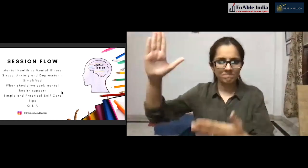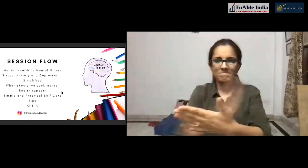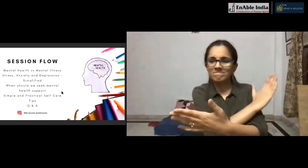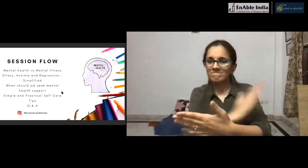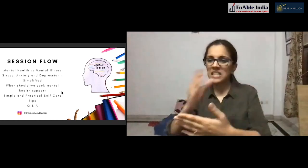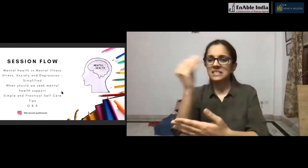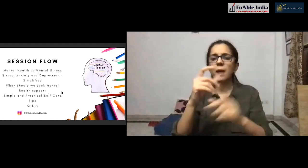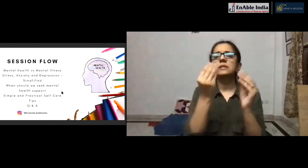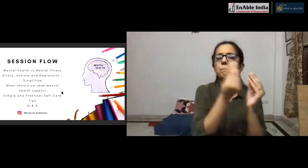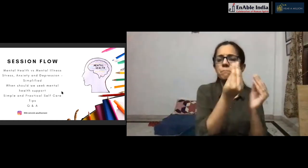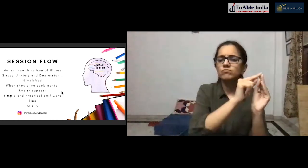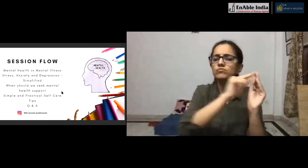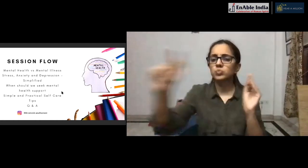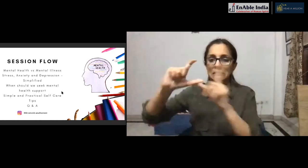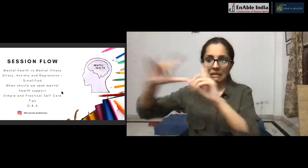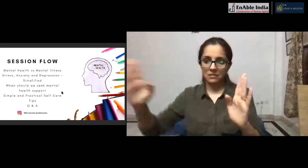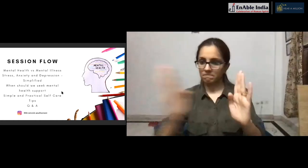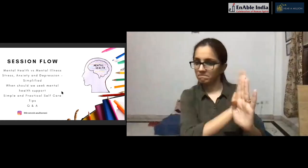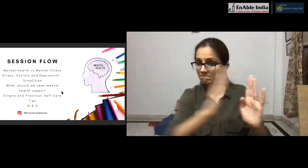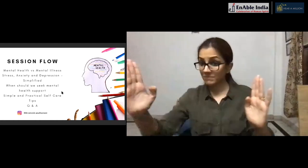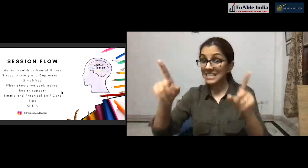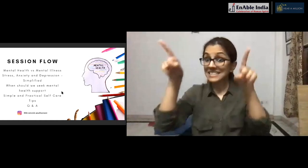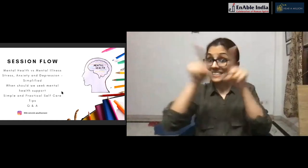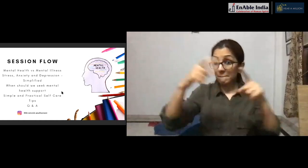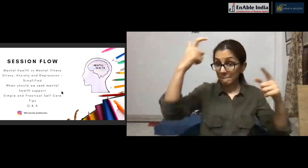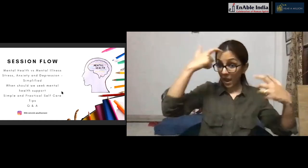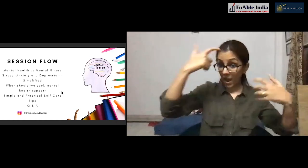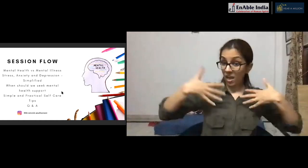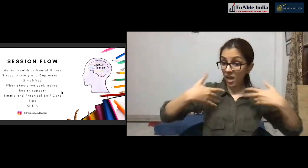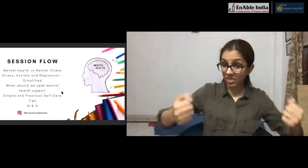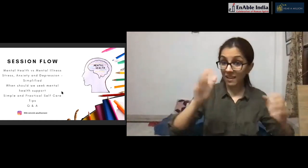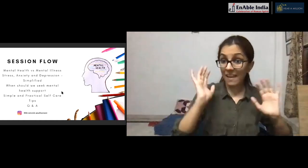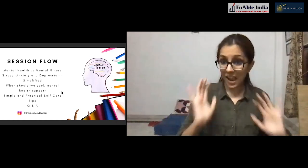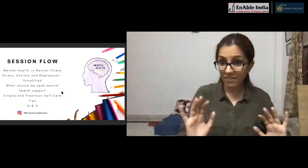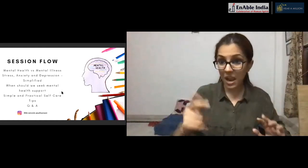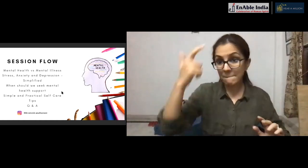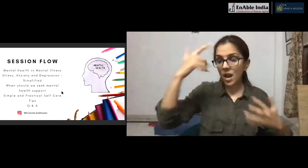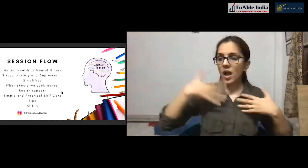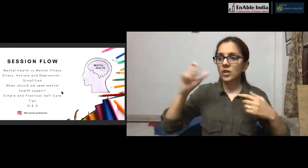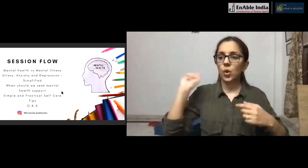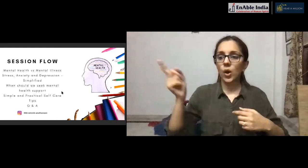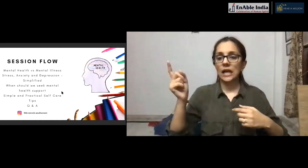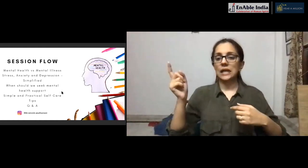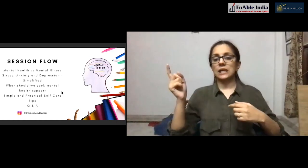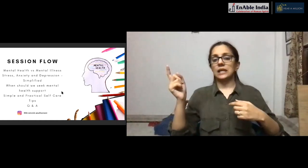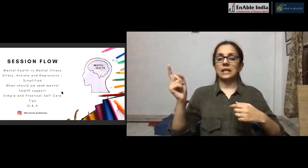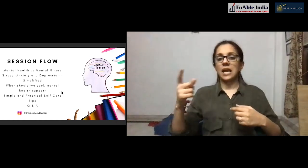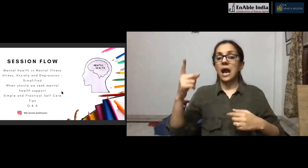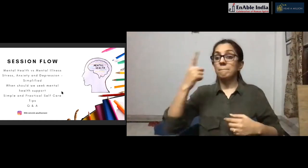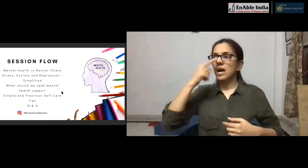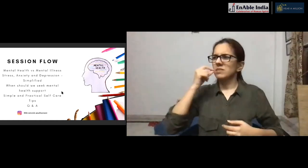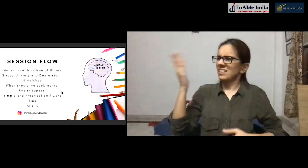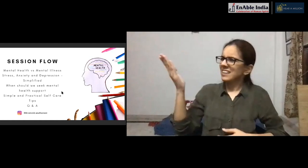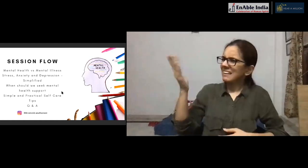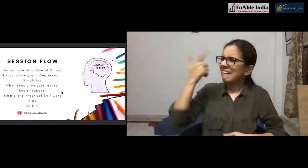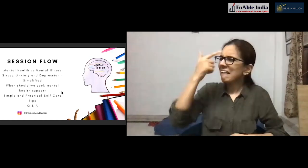we talk about mental illness, especially in a country like India, when we talk about mental illness, elderly or a lot of people